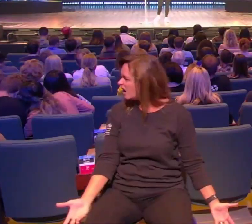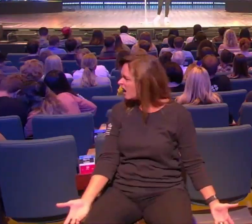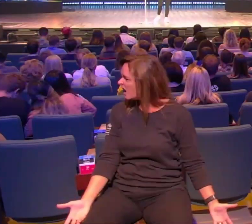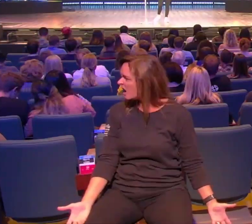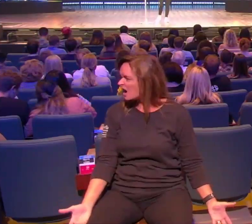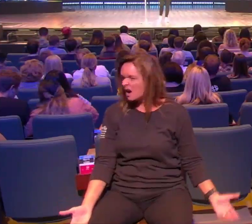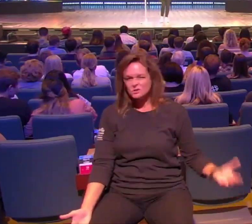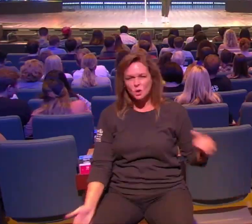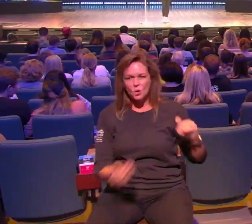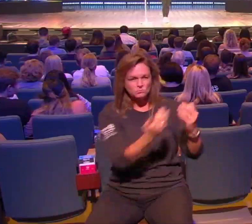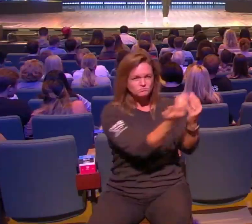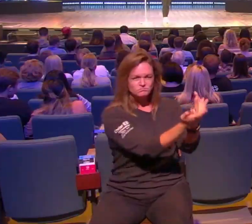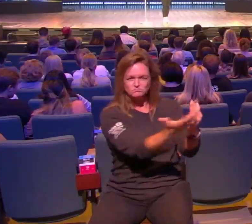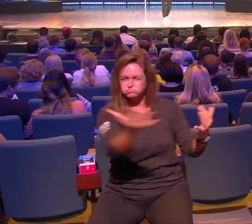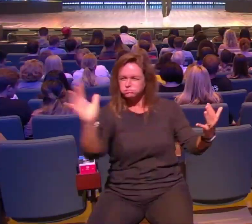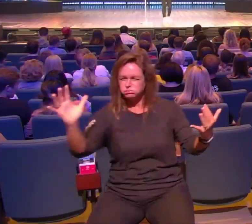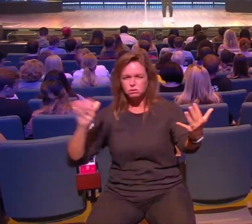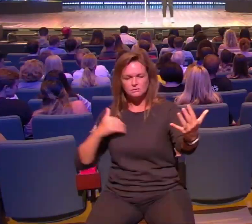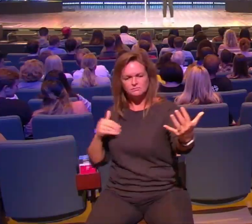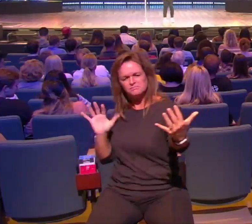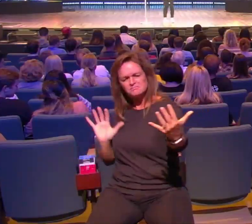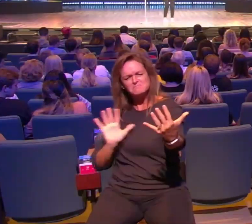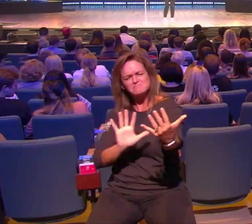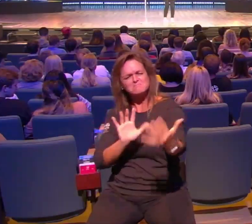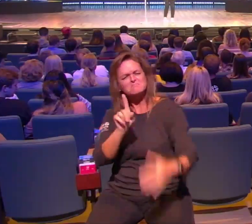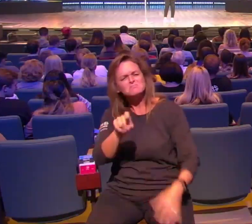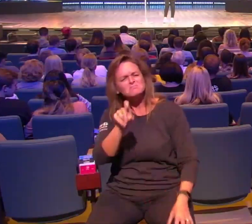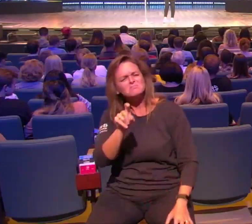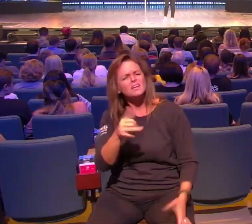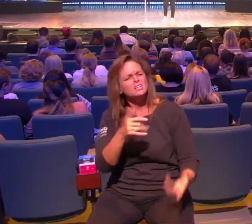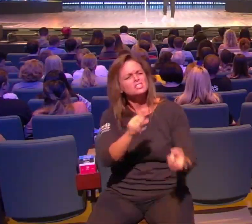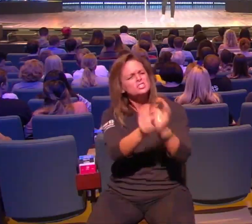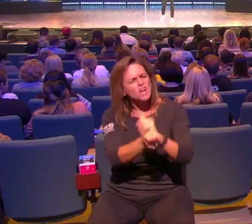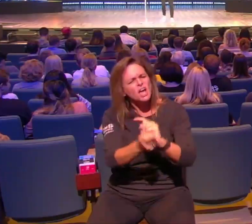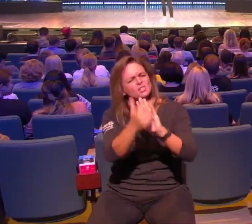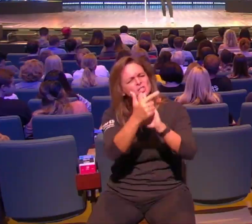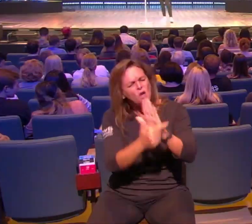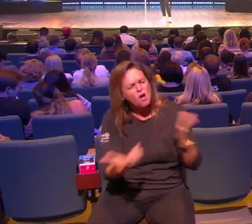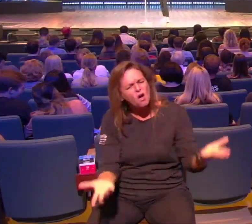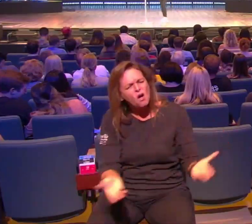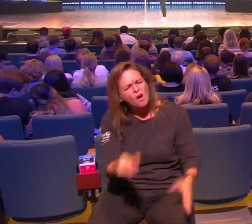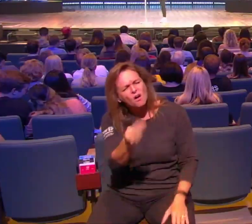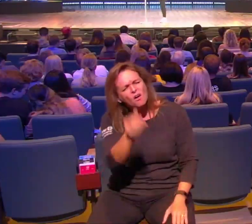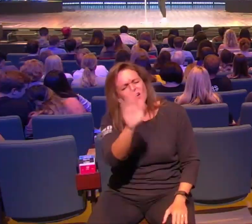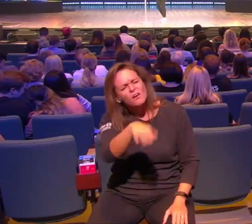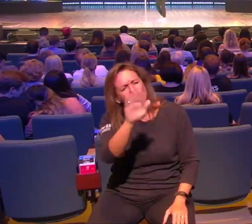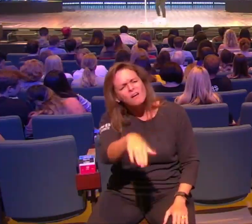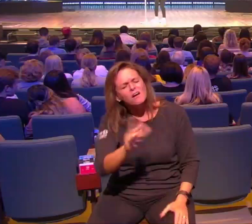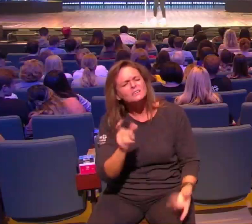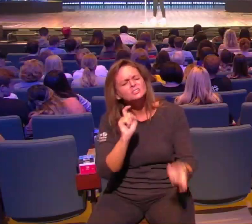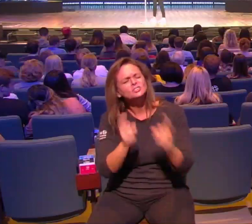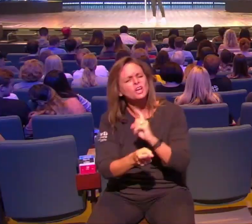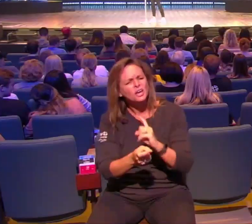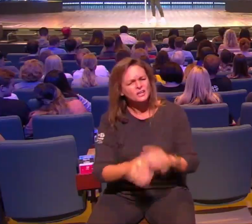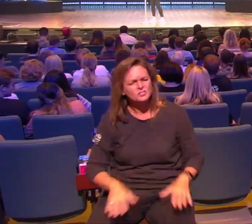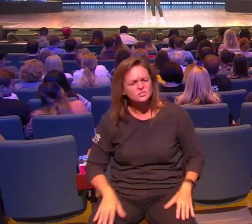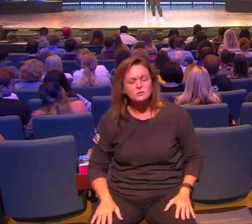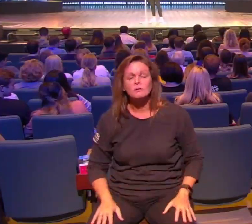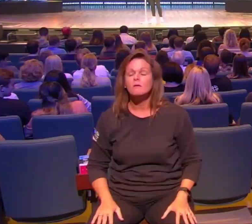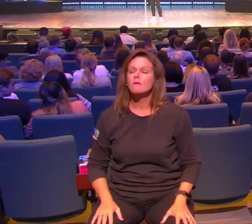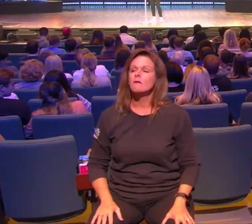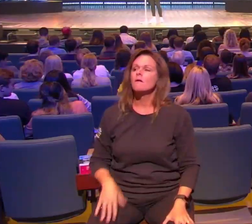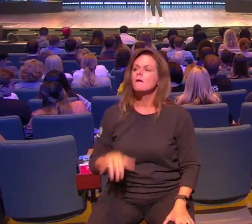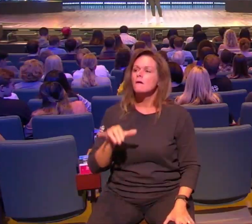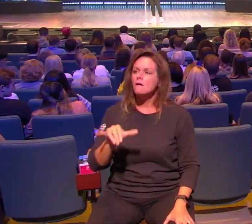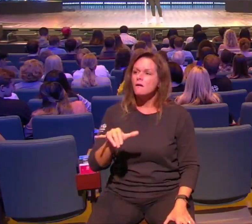the edge of the most exciting story, the chapter of the story that was getting ready to be written in the children of